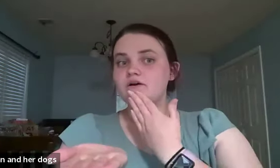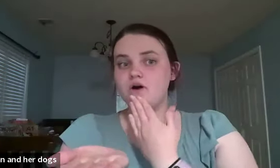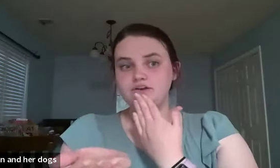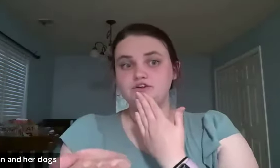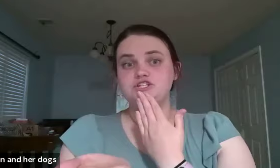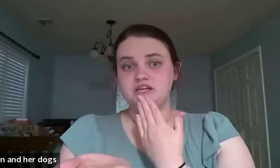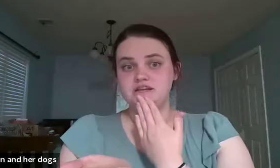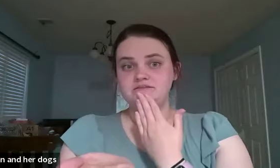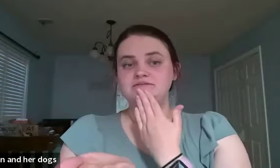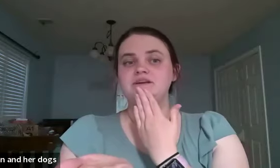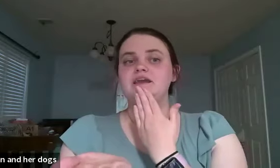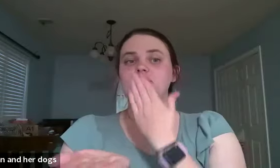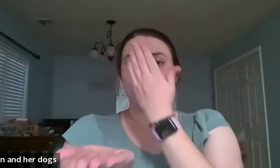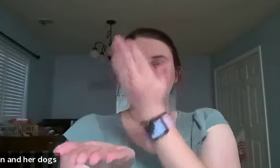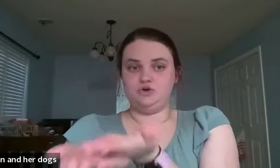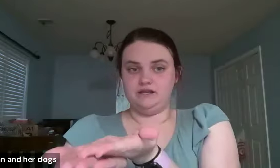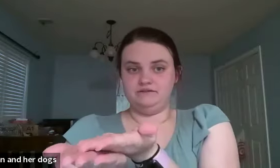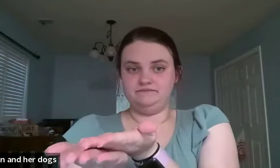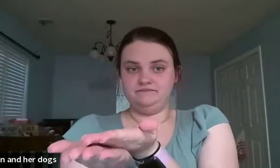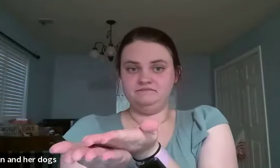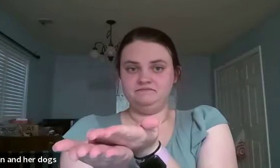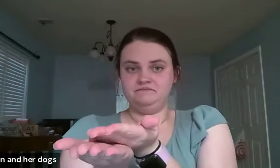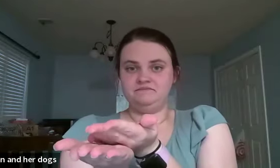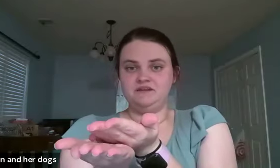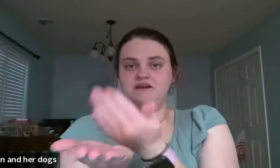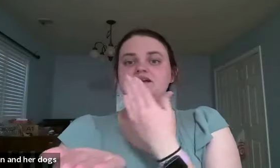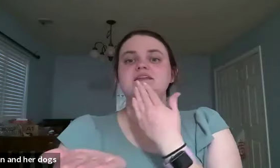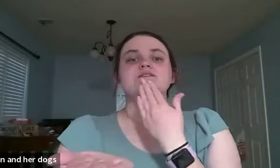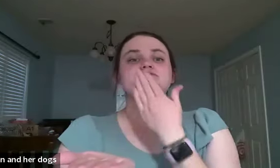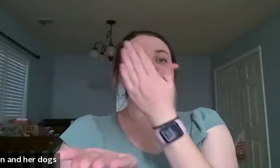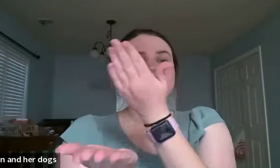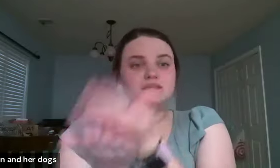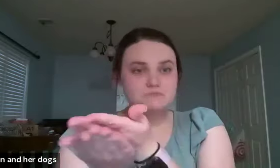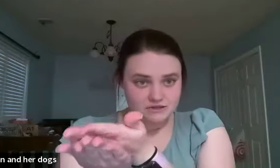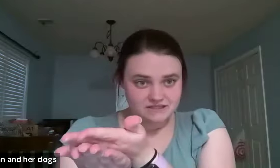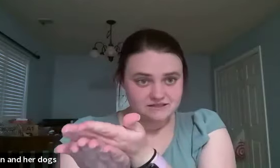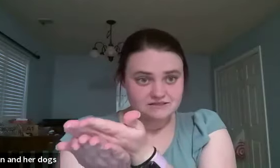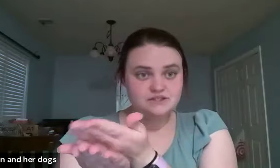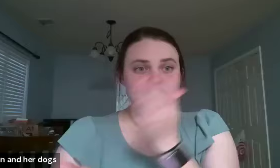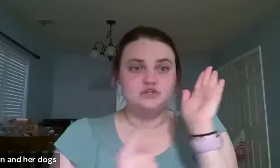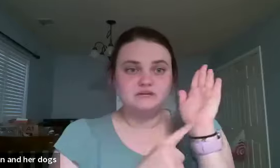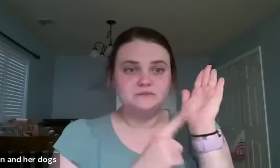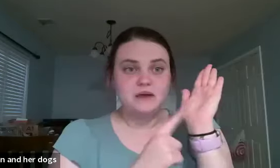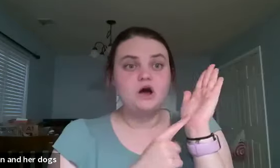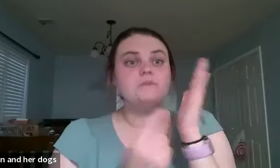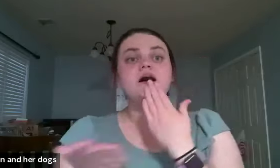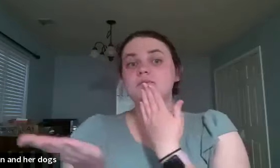dominant on your chin, and go good. Now it's very important you keep that palm up